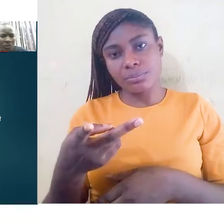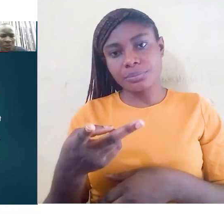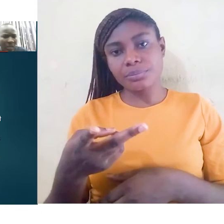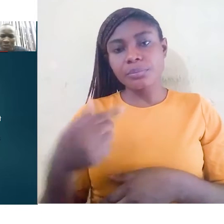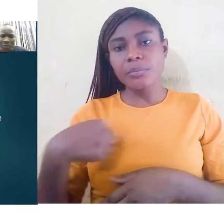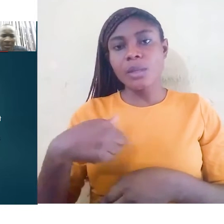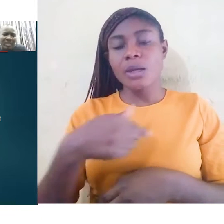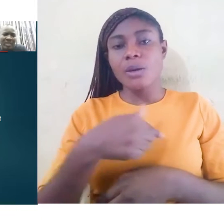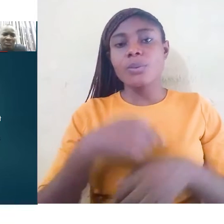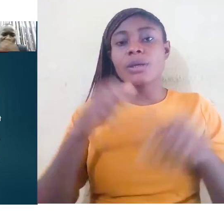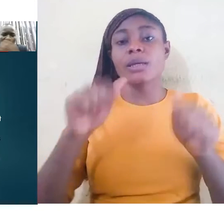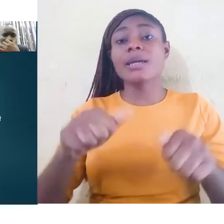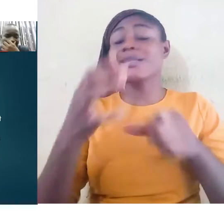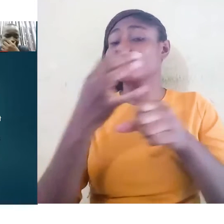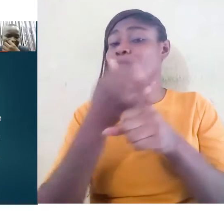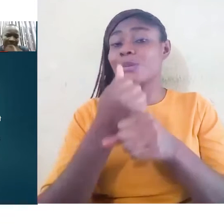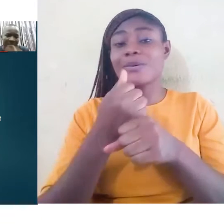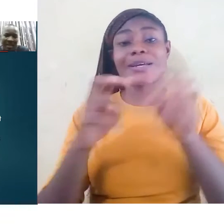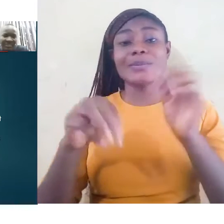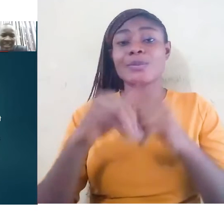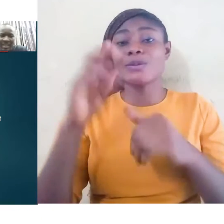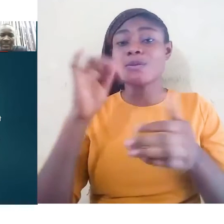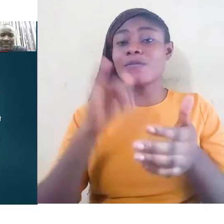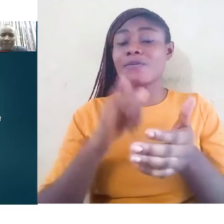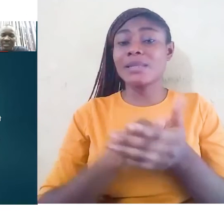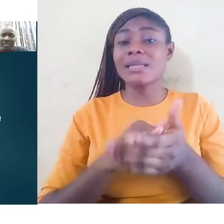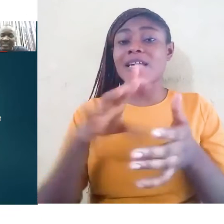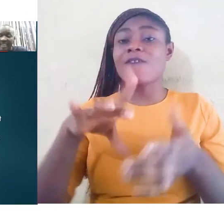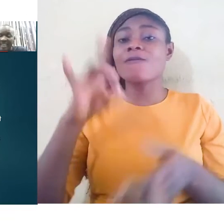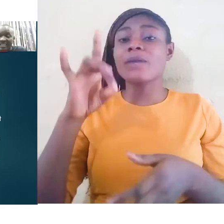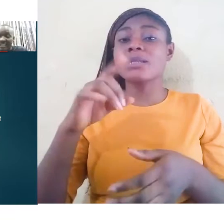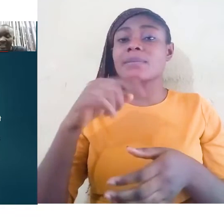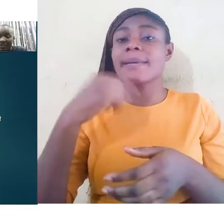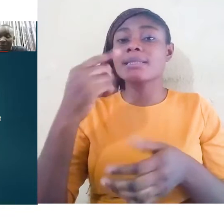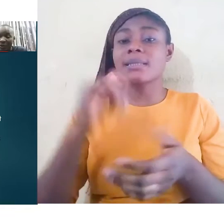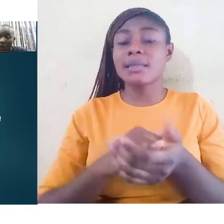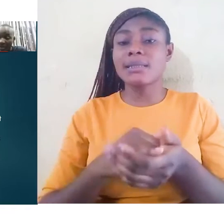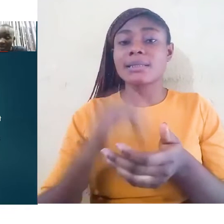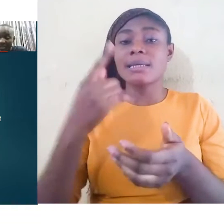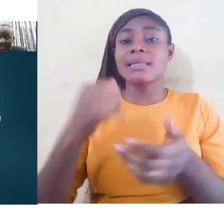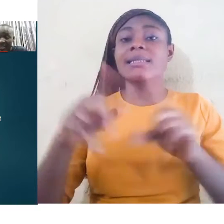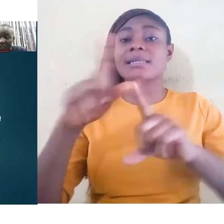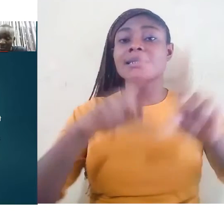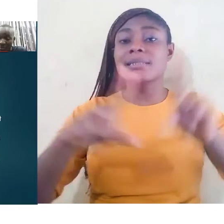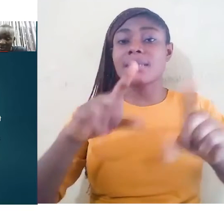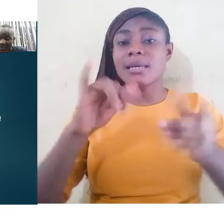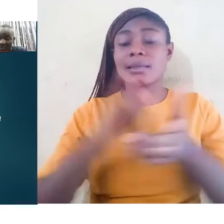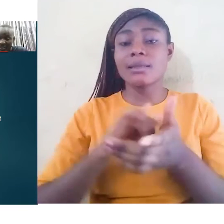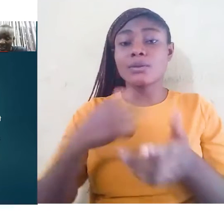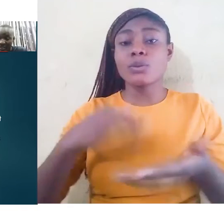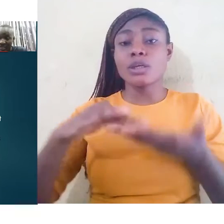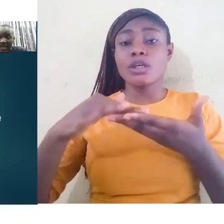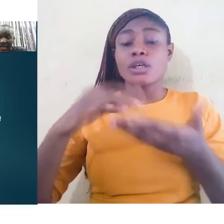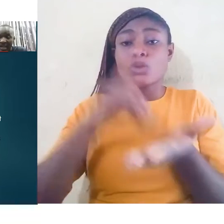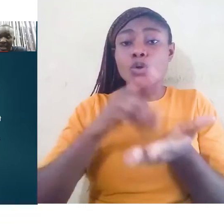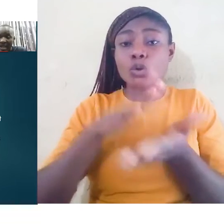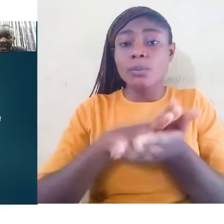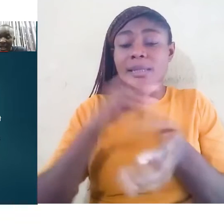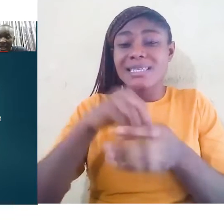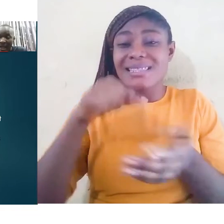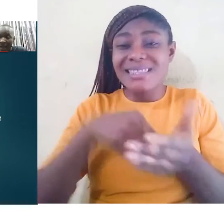We can summarize most of those findings by saying that the signs that we documented in this community, it's